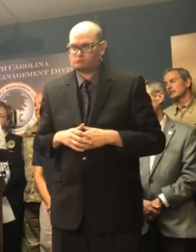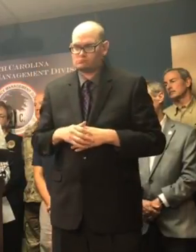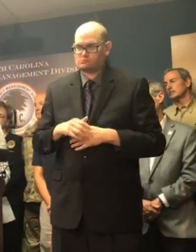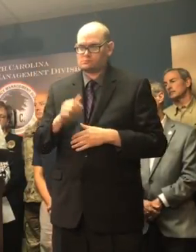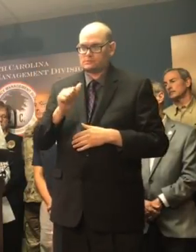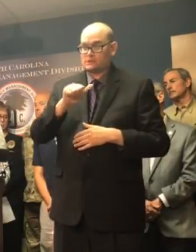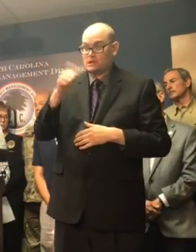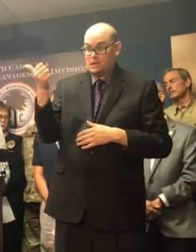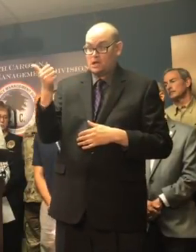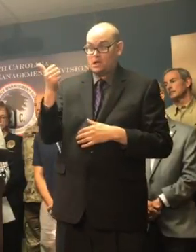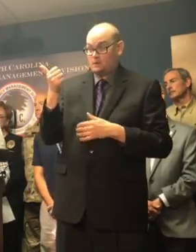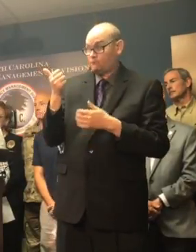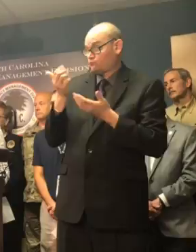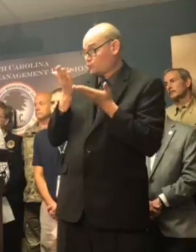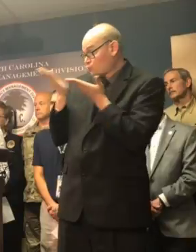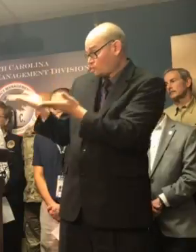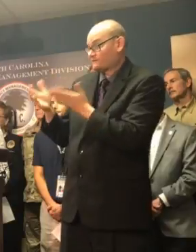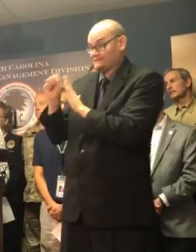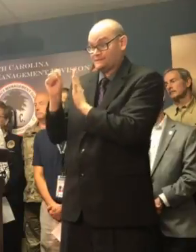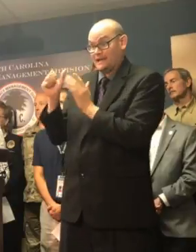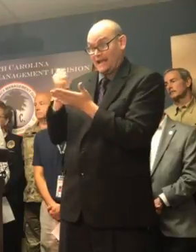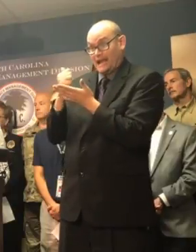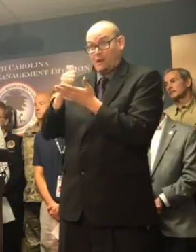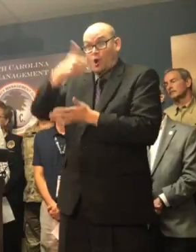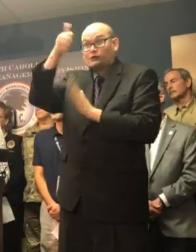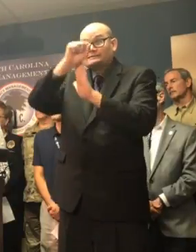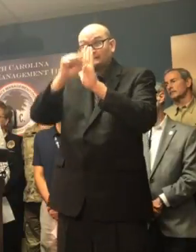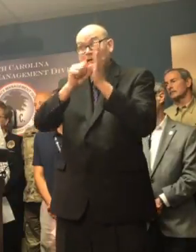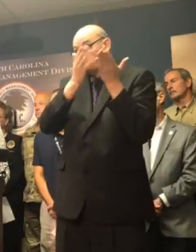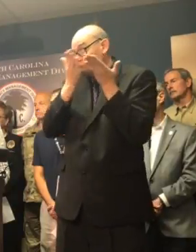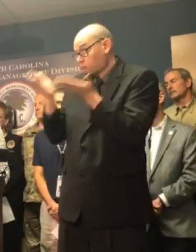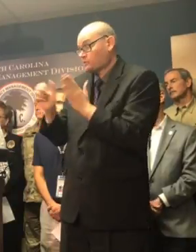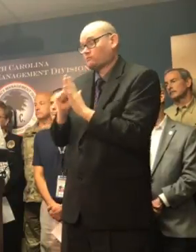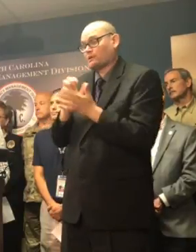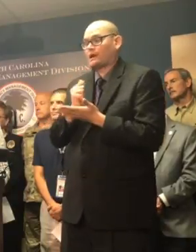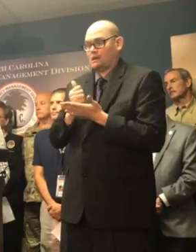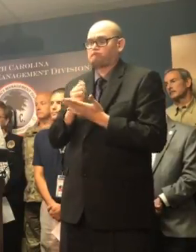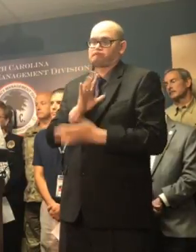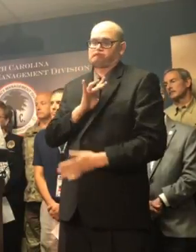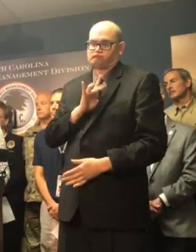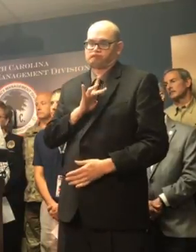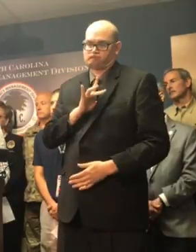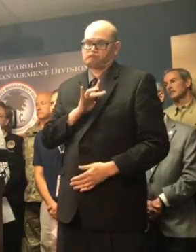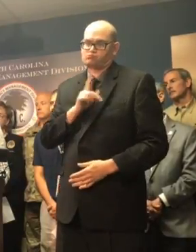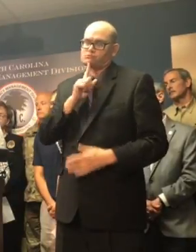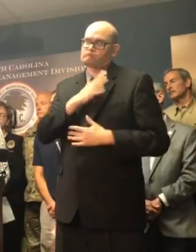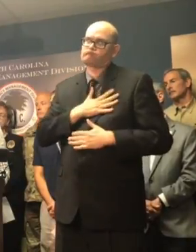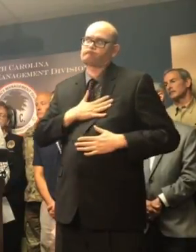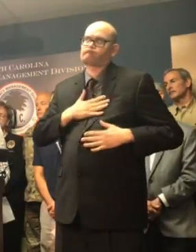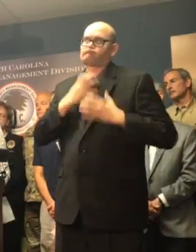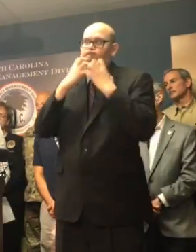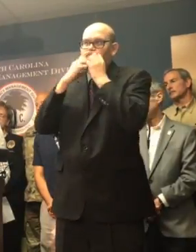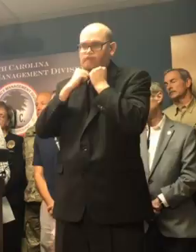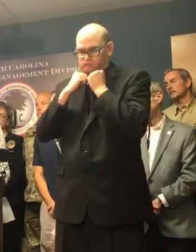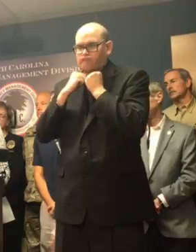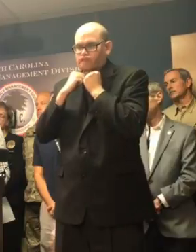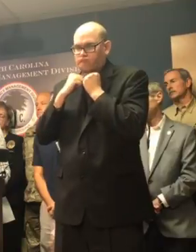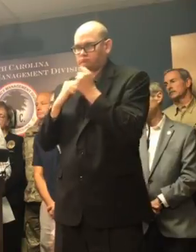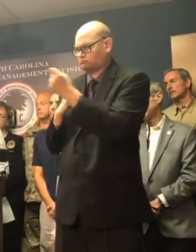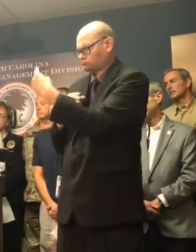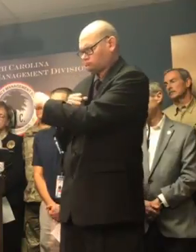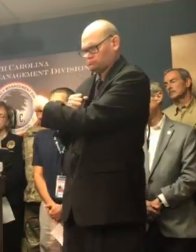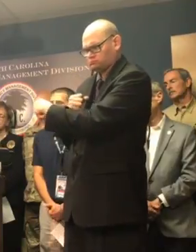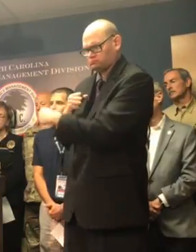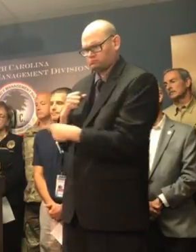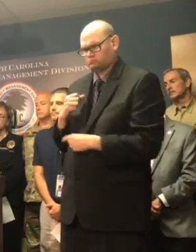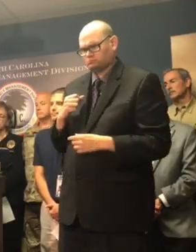way that we need, and we always appreciate that. Is there any worry about any influx of people, say from Florida, especially coming up 95, and how that might impact South Carolina at all?